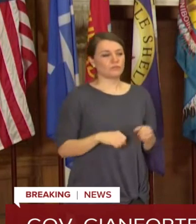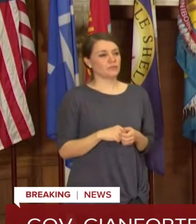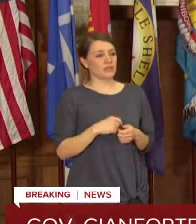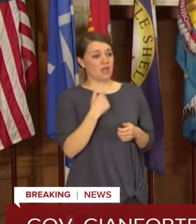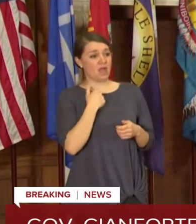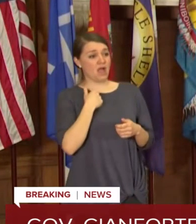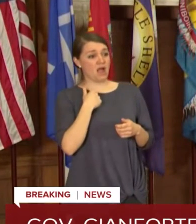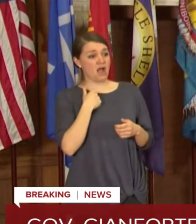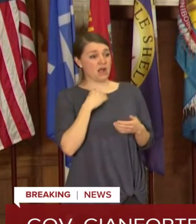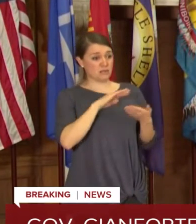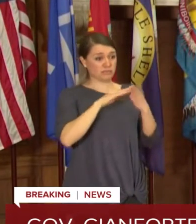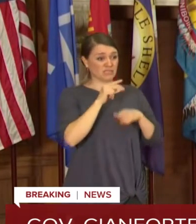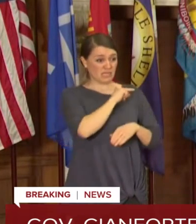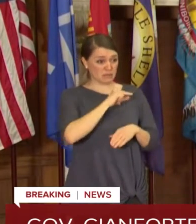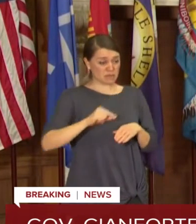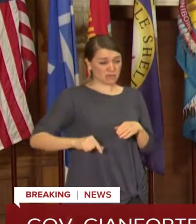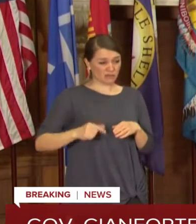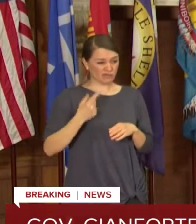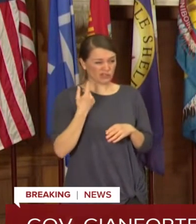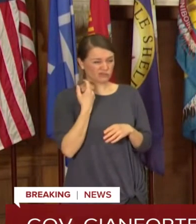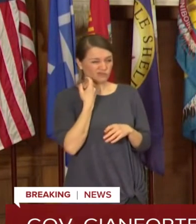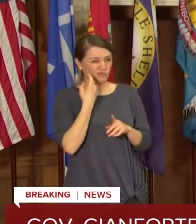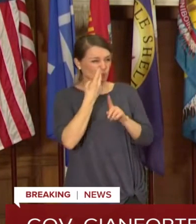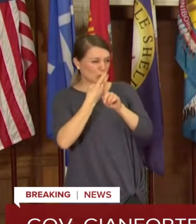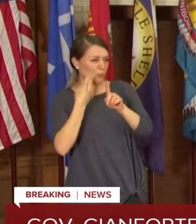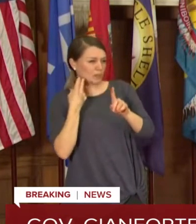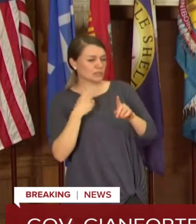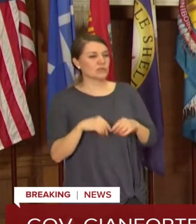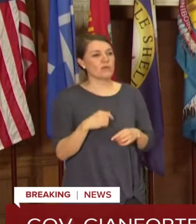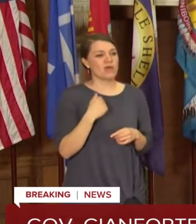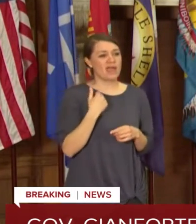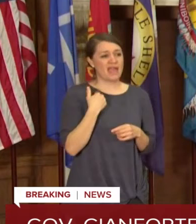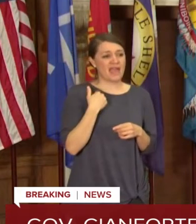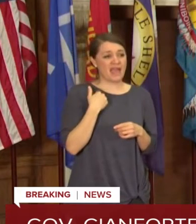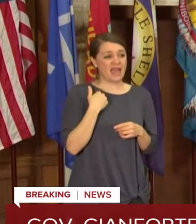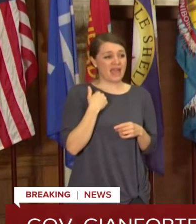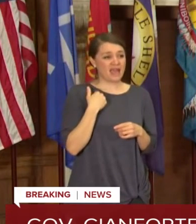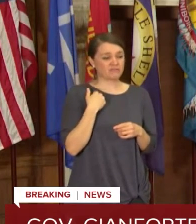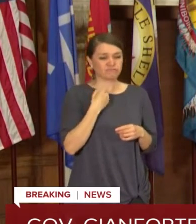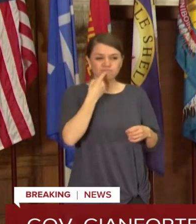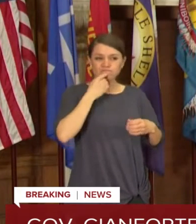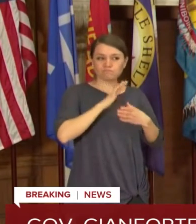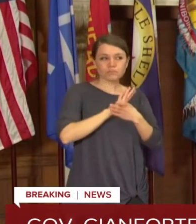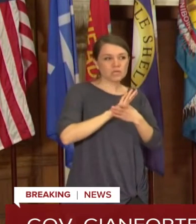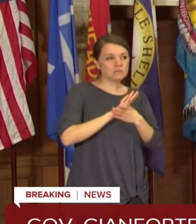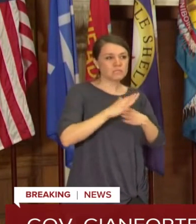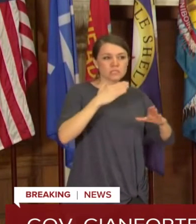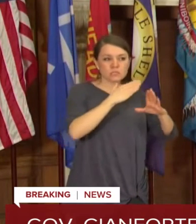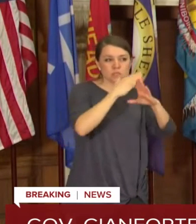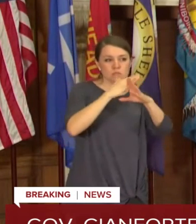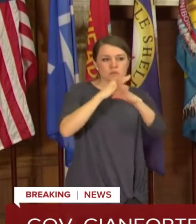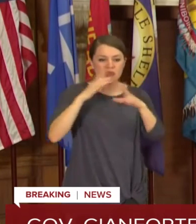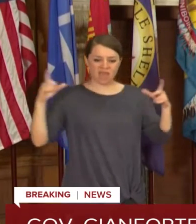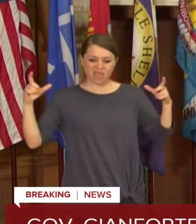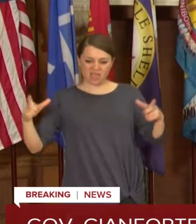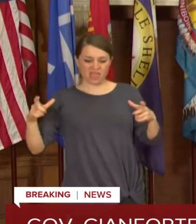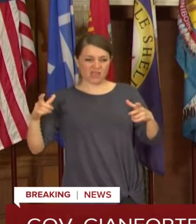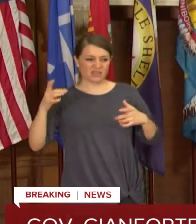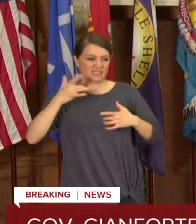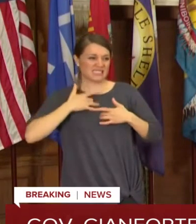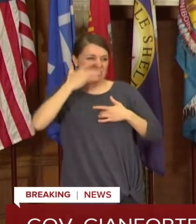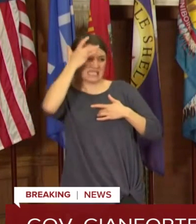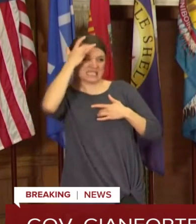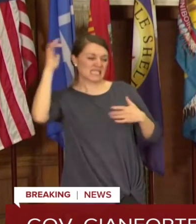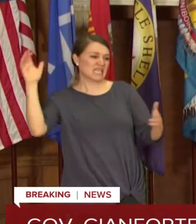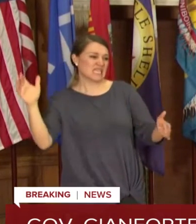I took office a little more than 2 months ago, we had an unyielding commitment to protect the most vulnerable Montanans,